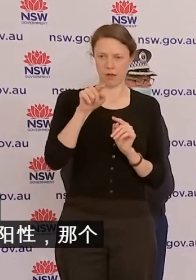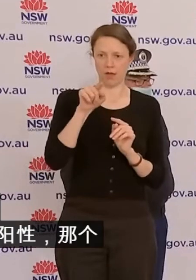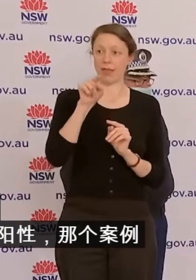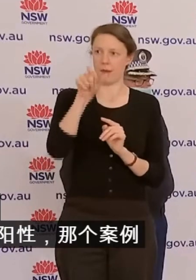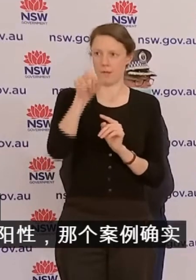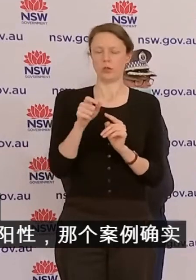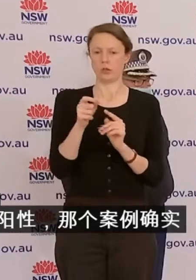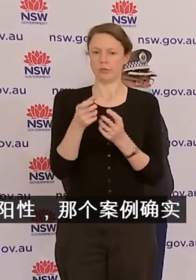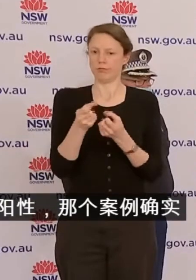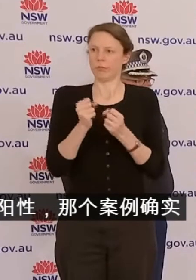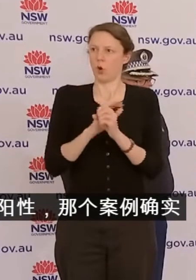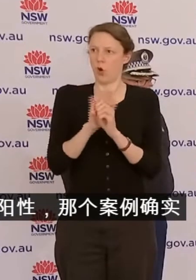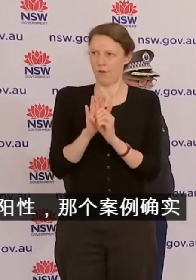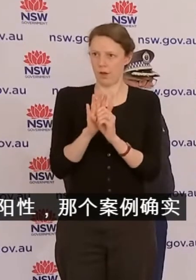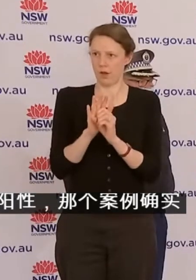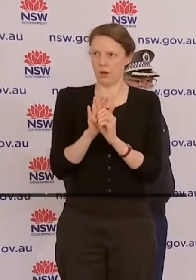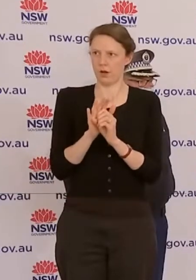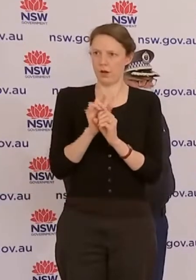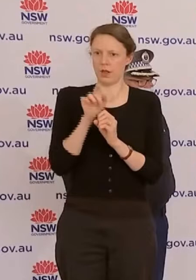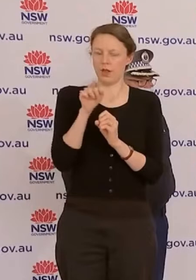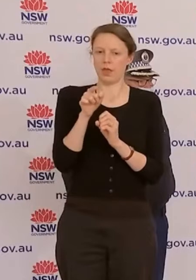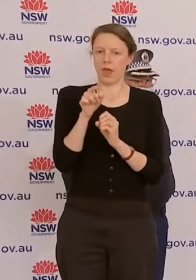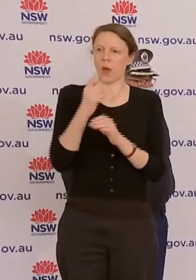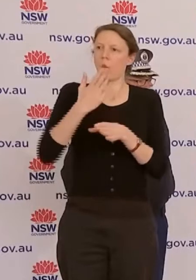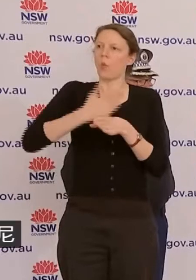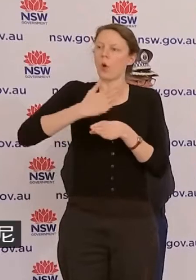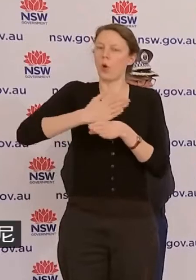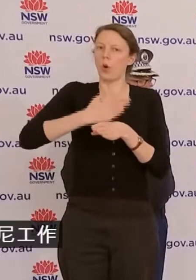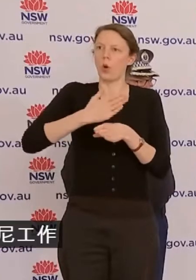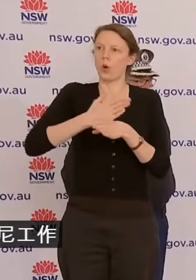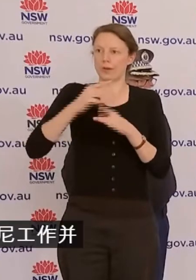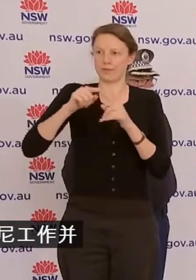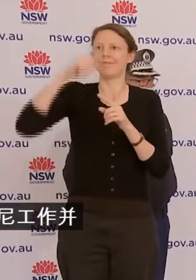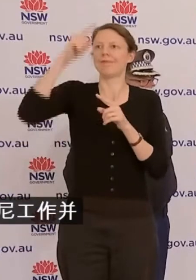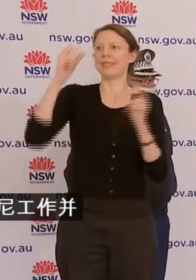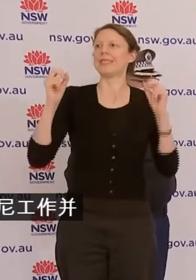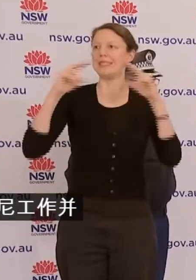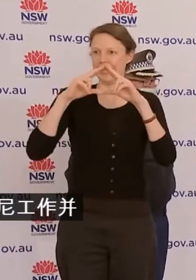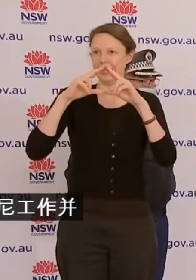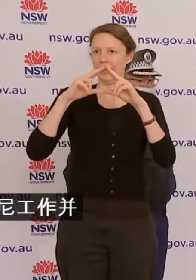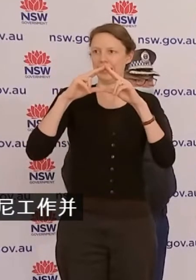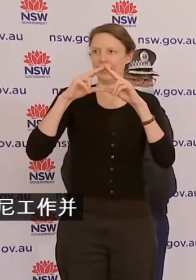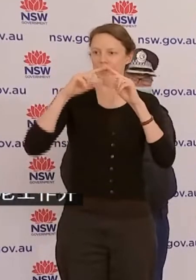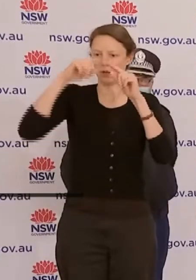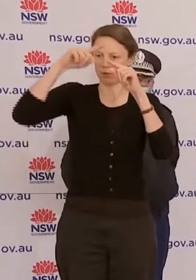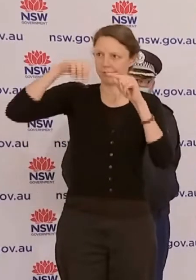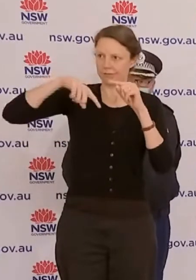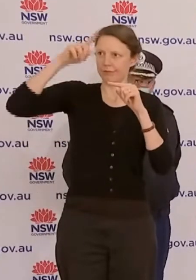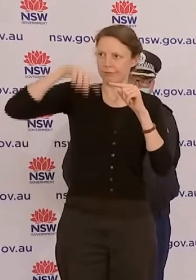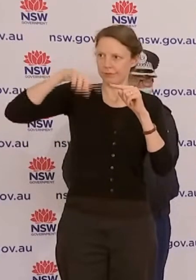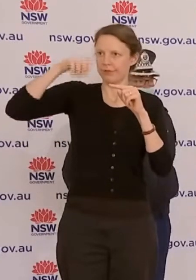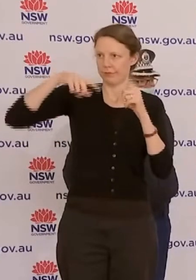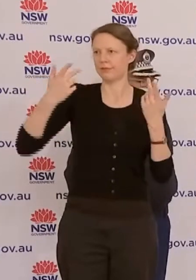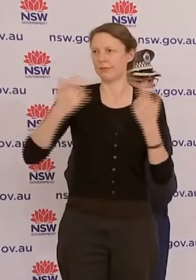that case does have links. The person works in Greater Sydney and travels down to Shell